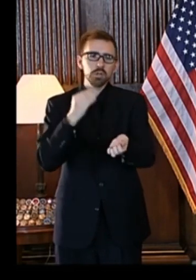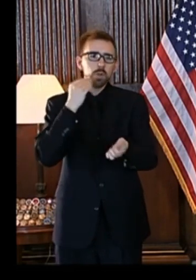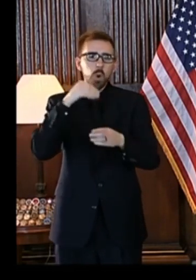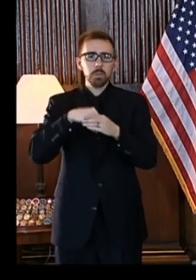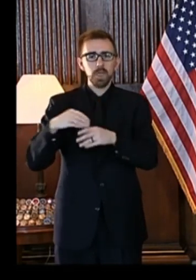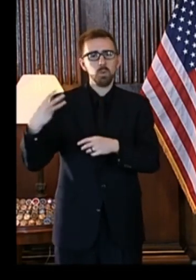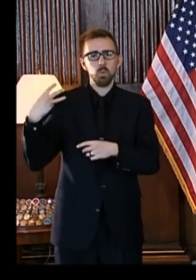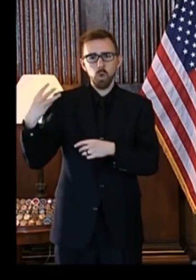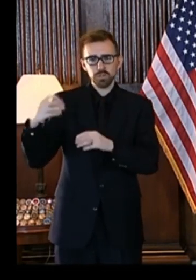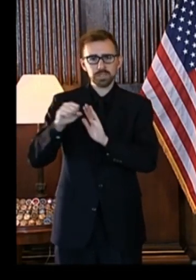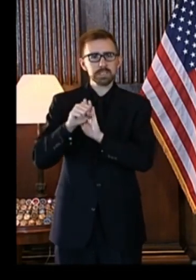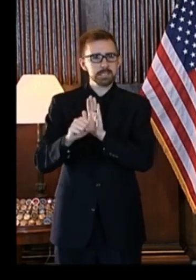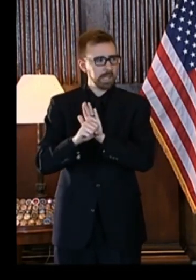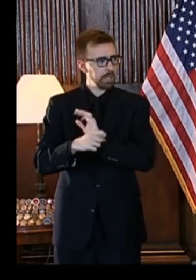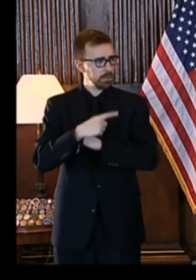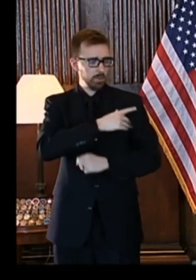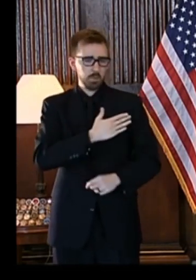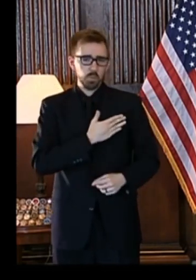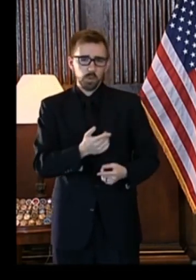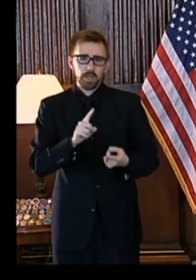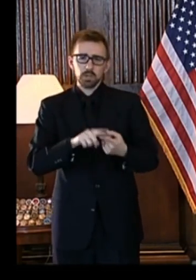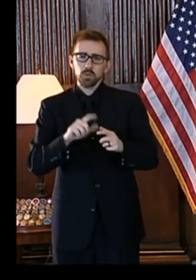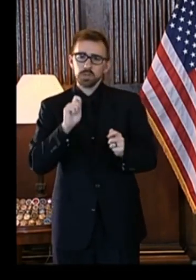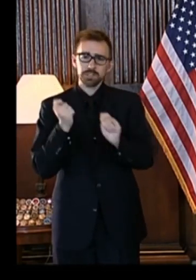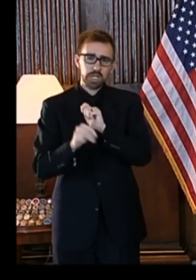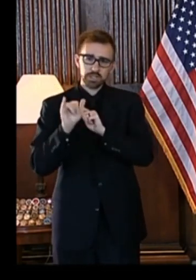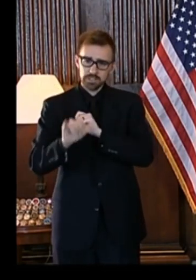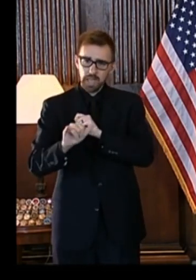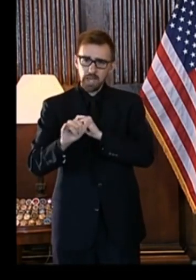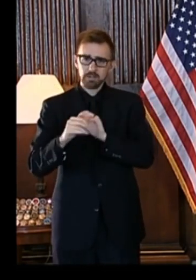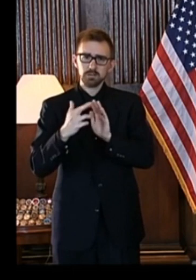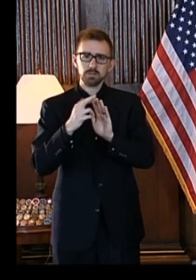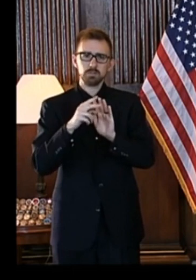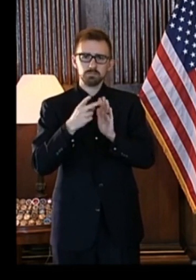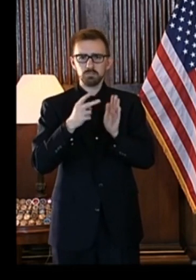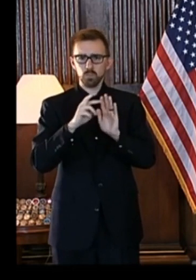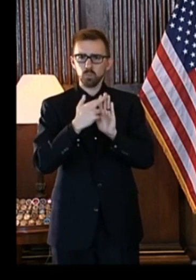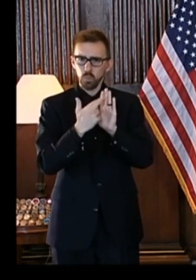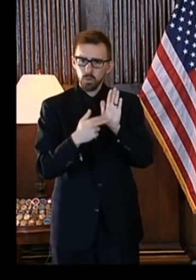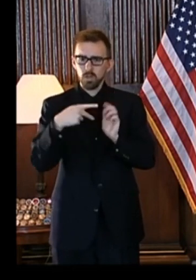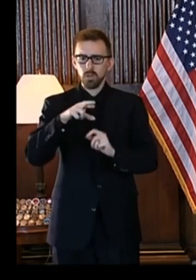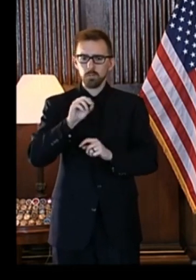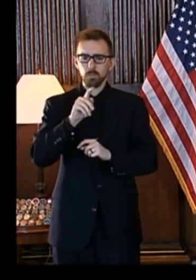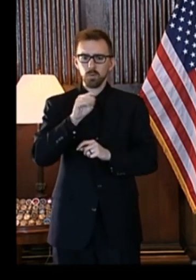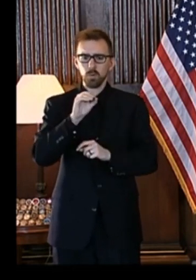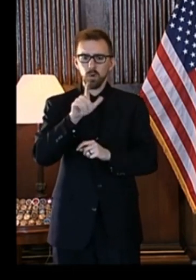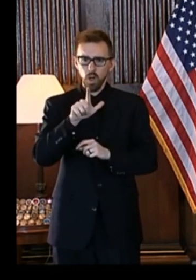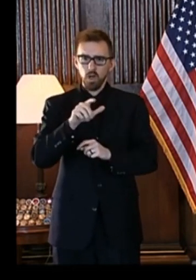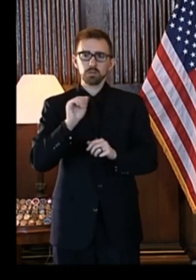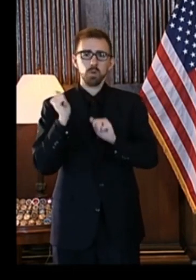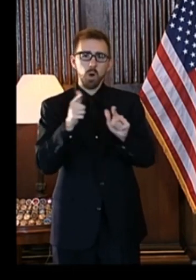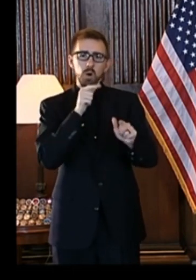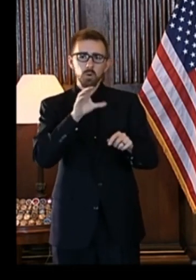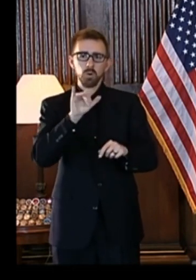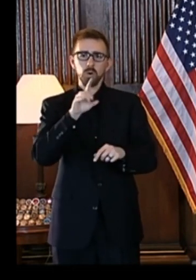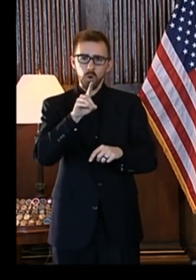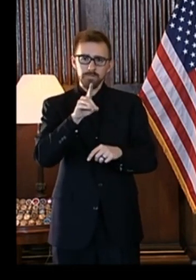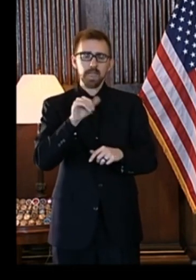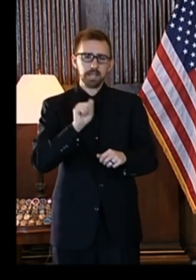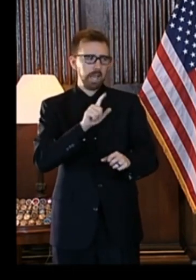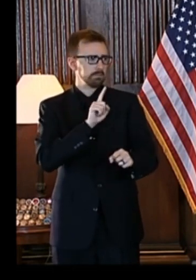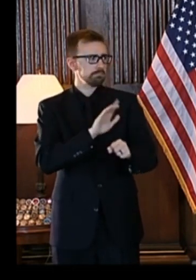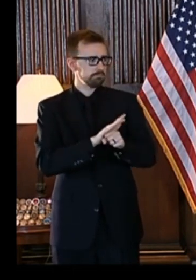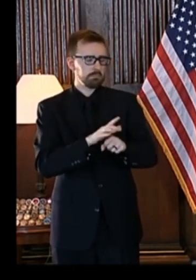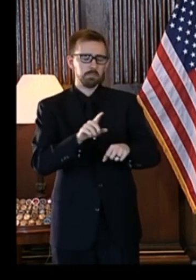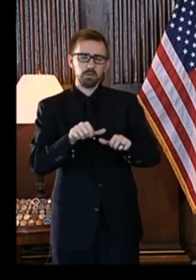Washington state, would you be willing to change that protocol so that every single resident in the coronavirus confirmed